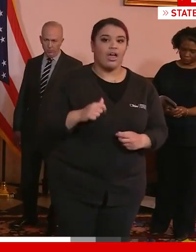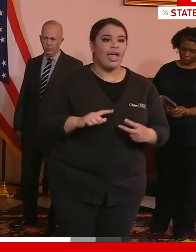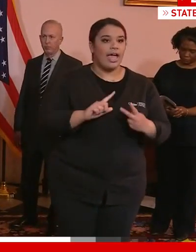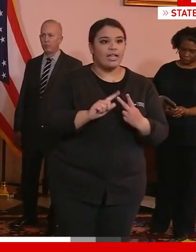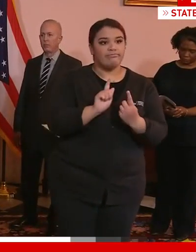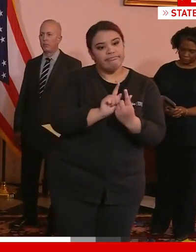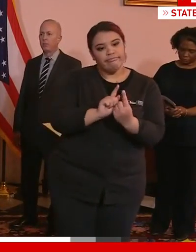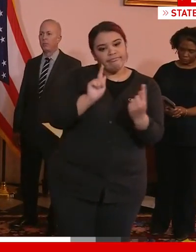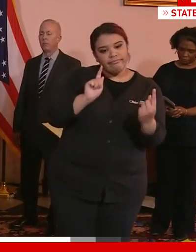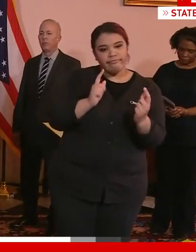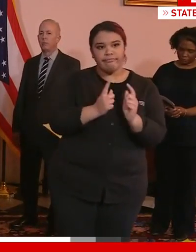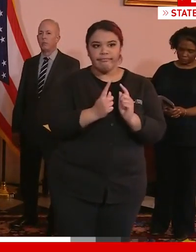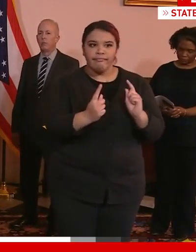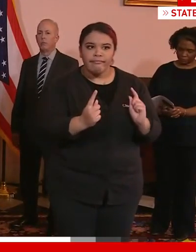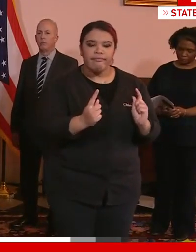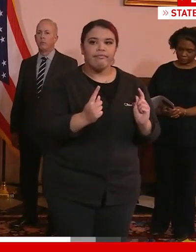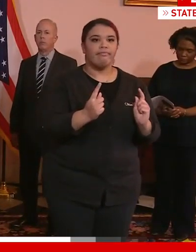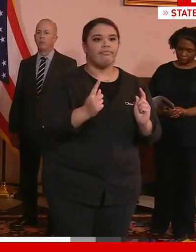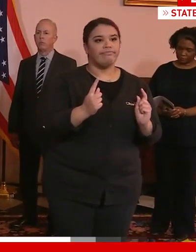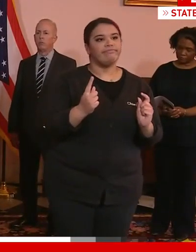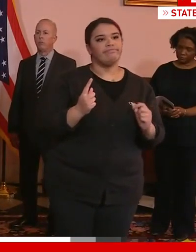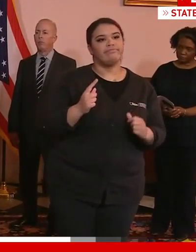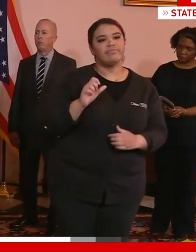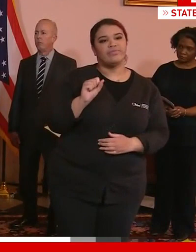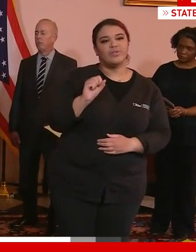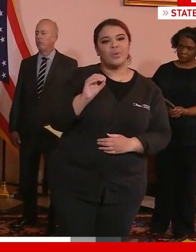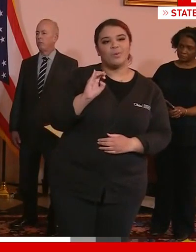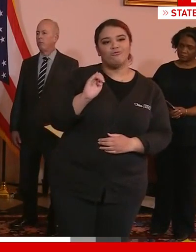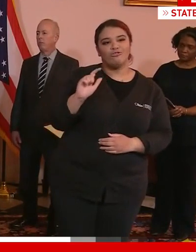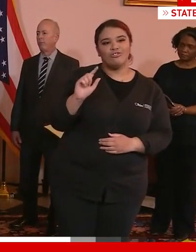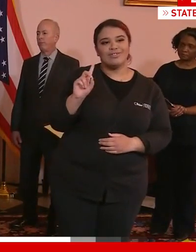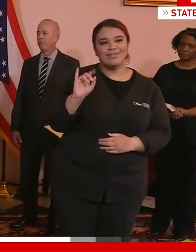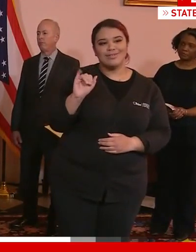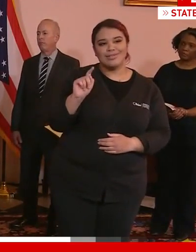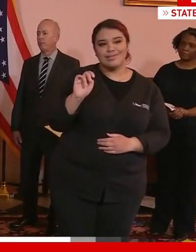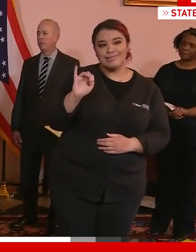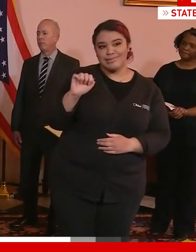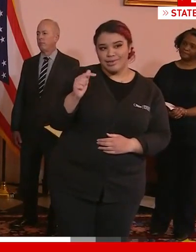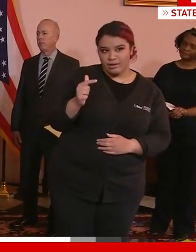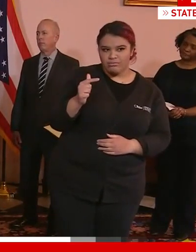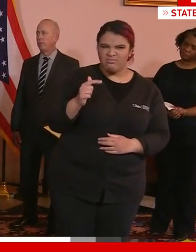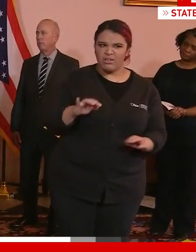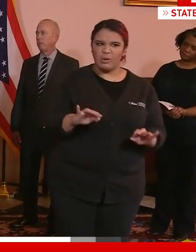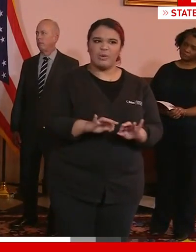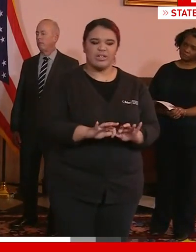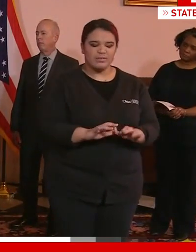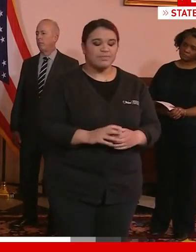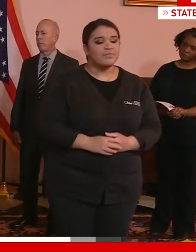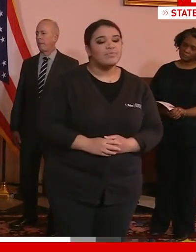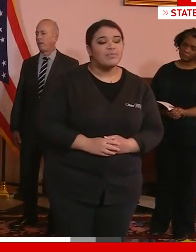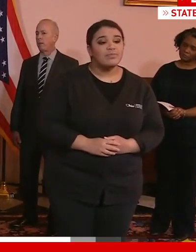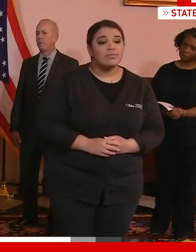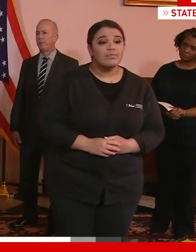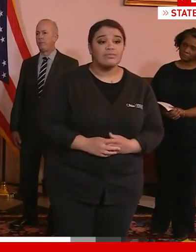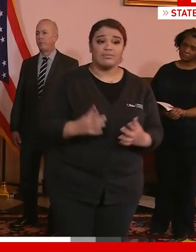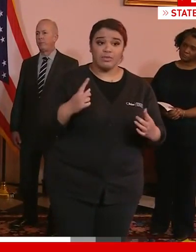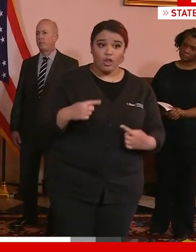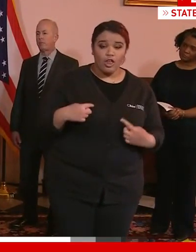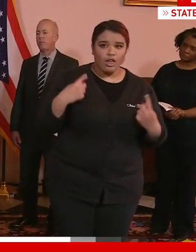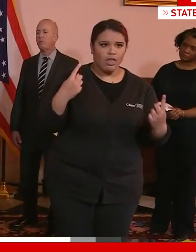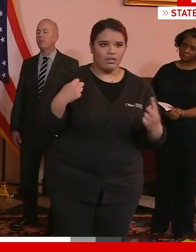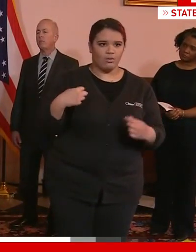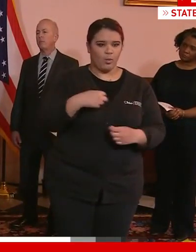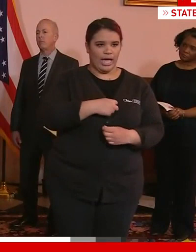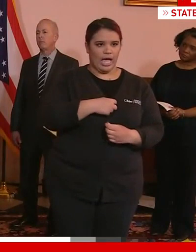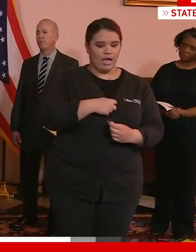our curve a little more deeply. So first of all, remember that what we've been saying all along is that we're saving lives. Every